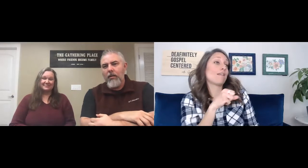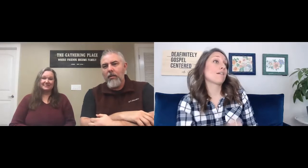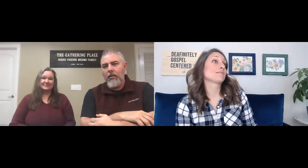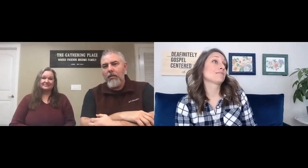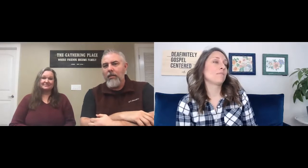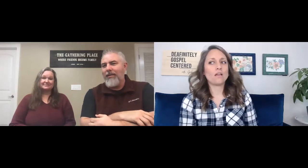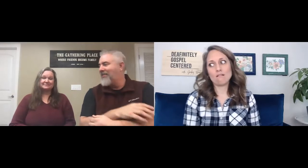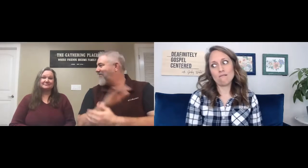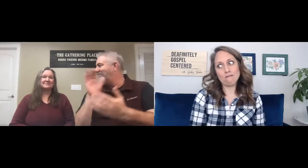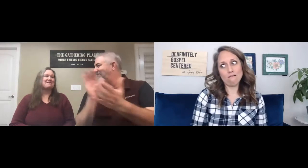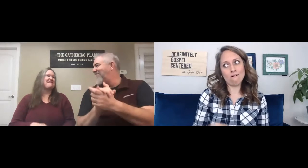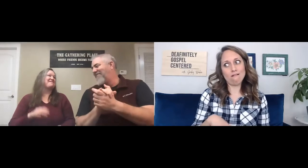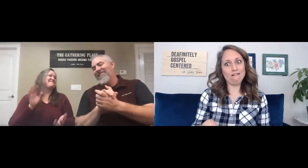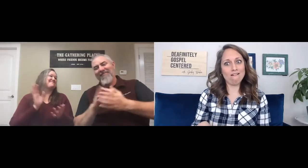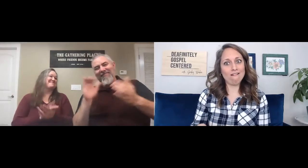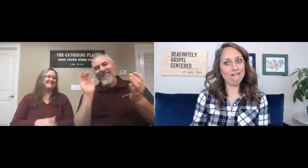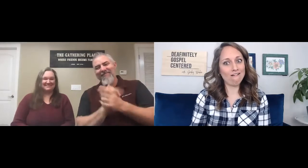no. And he's like, well, Daddy said I could have it.